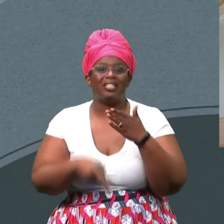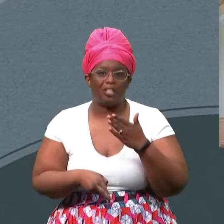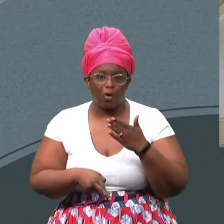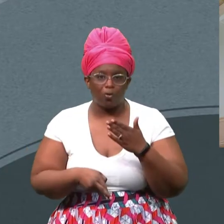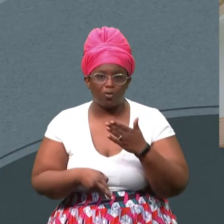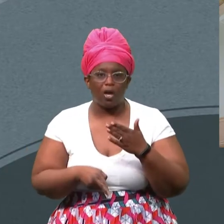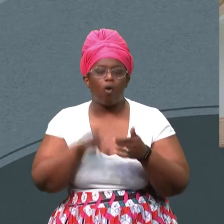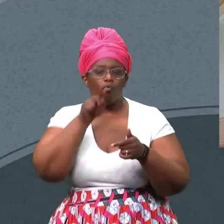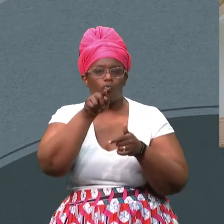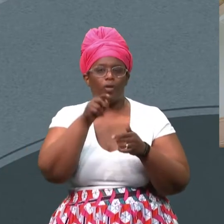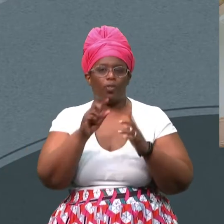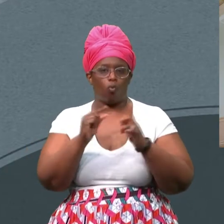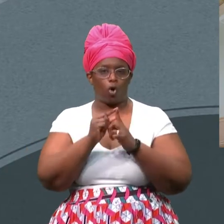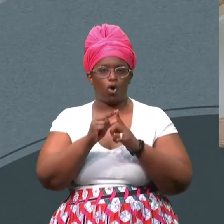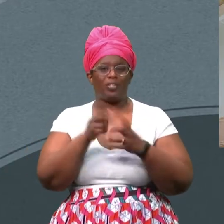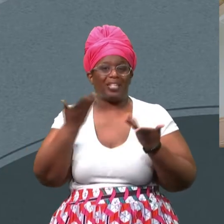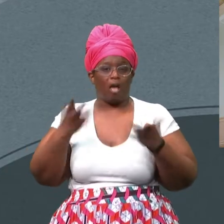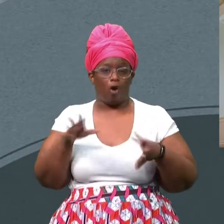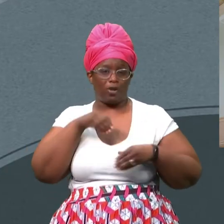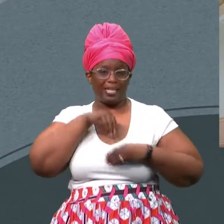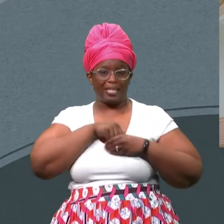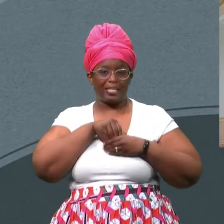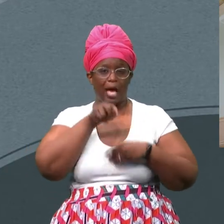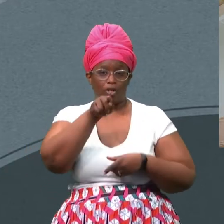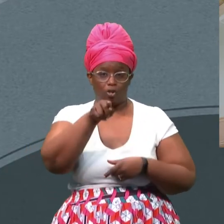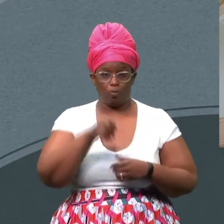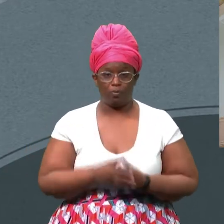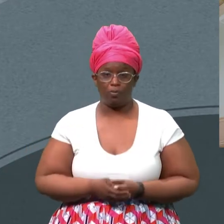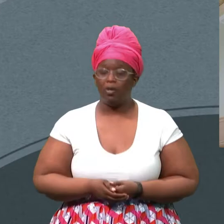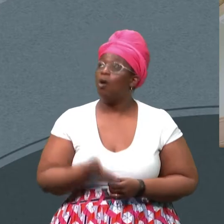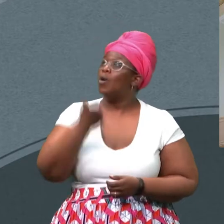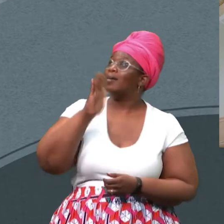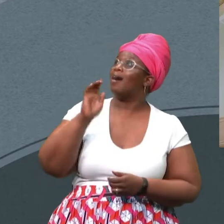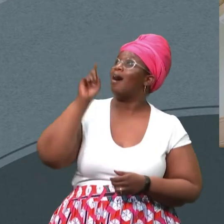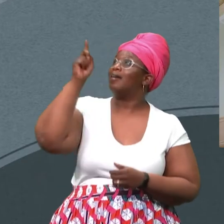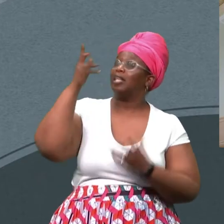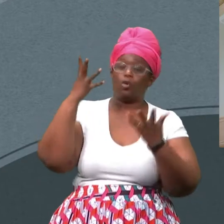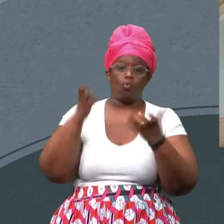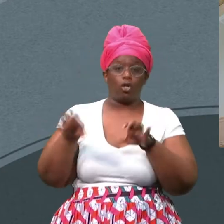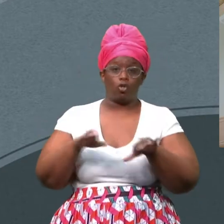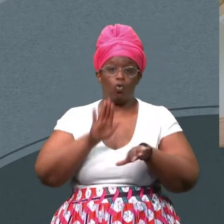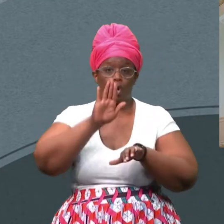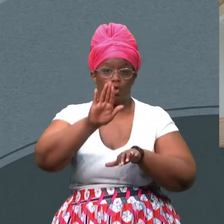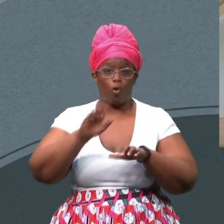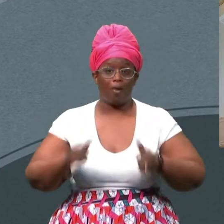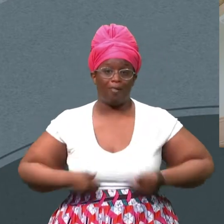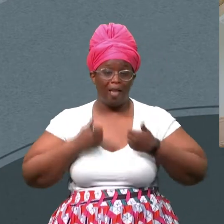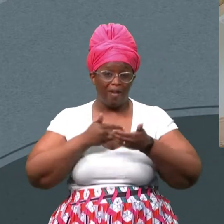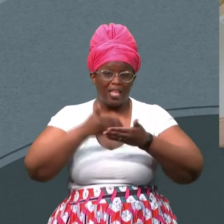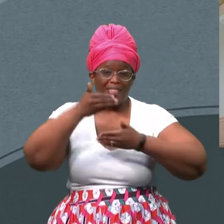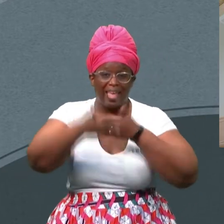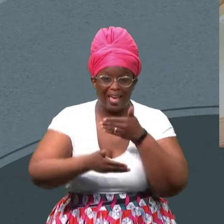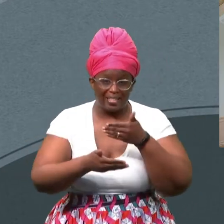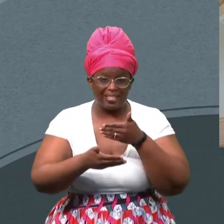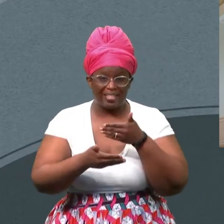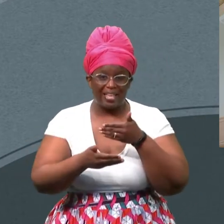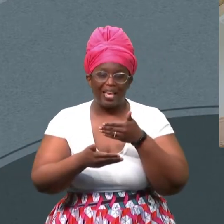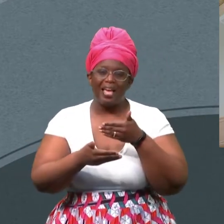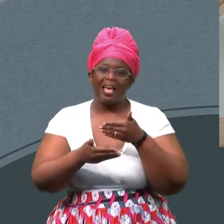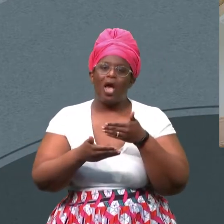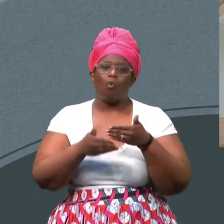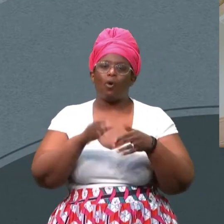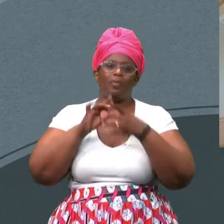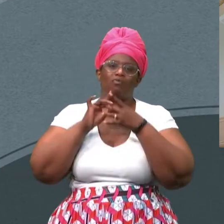already. What he wants to do next in your life is going to be a byproduct of the word that is already in